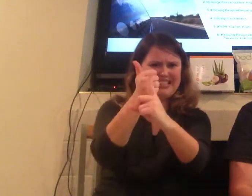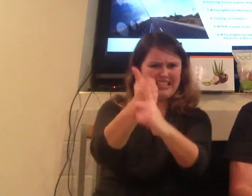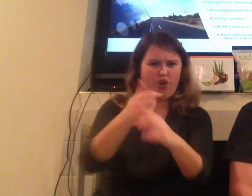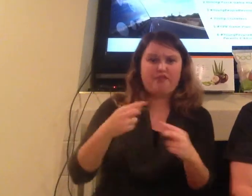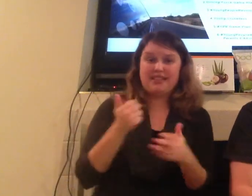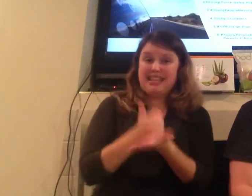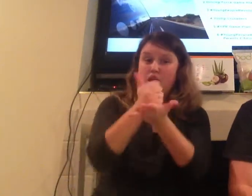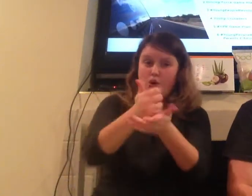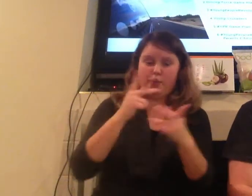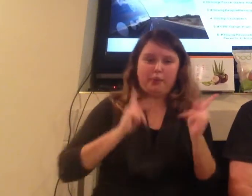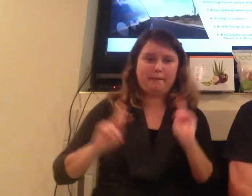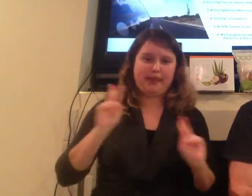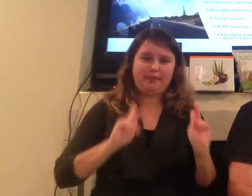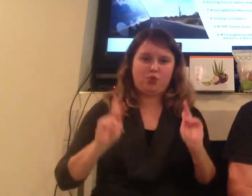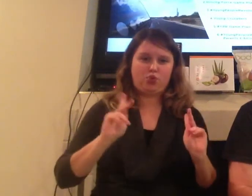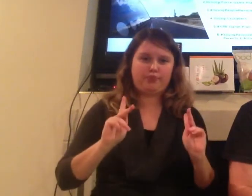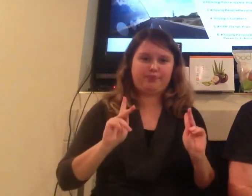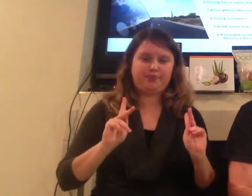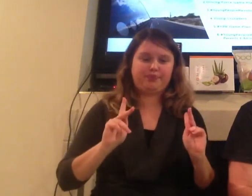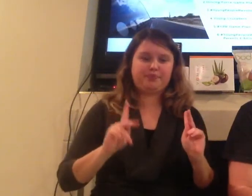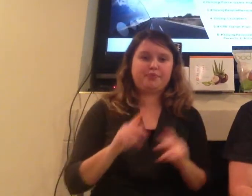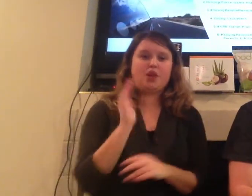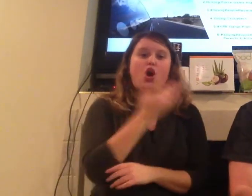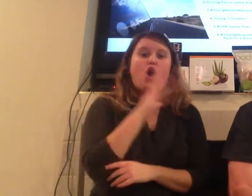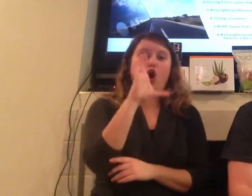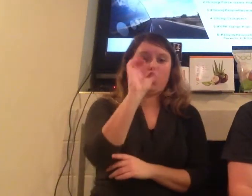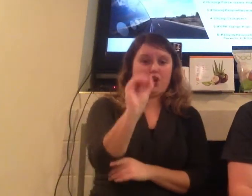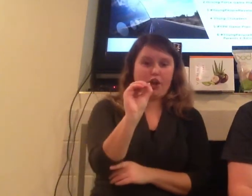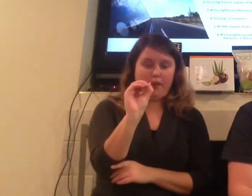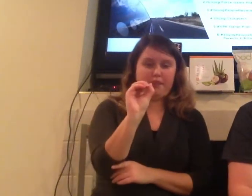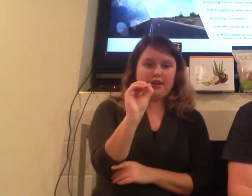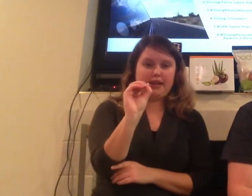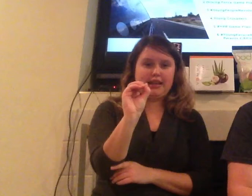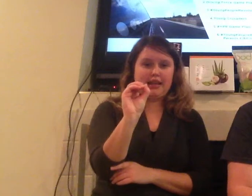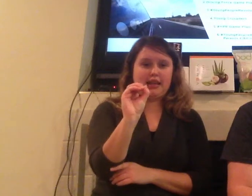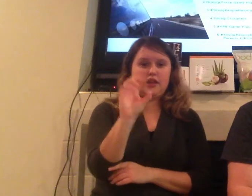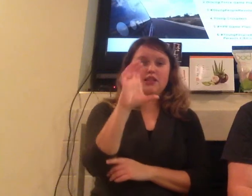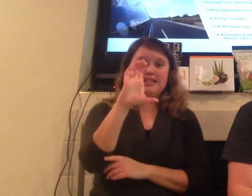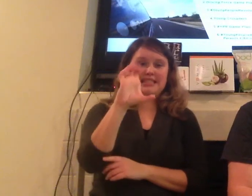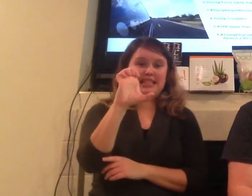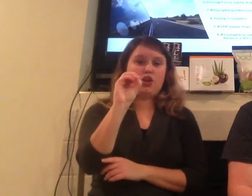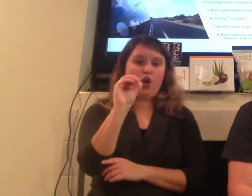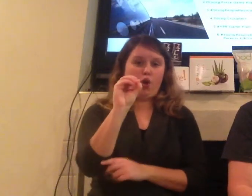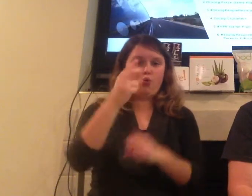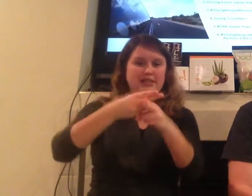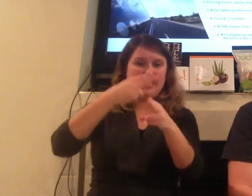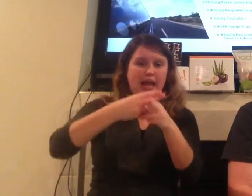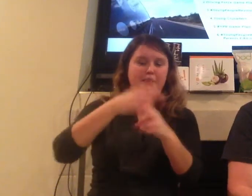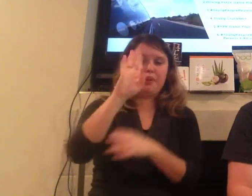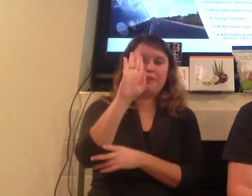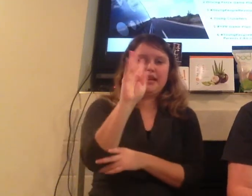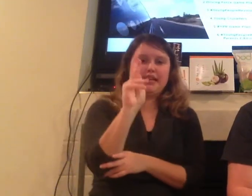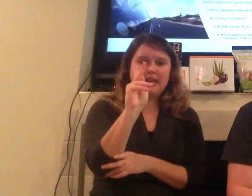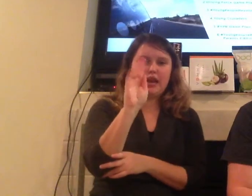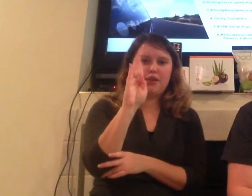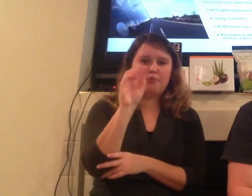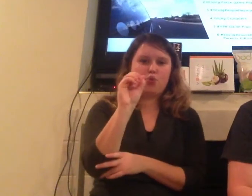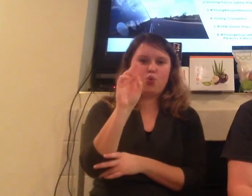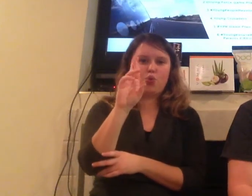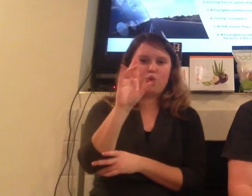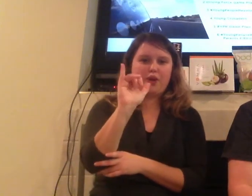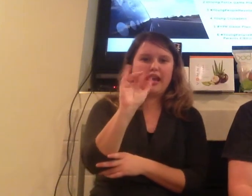our business. Our company's owned by a gentleman named B.K. Barreco. What a great